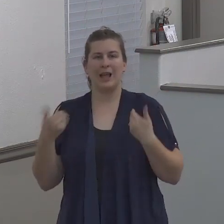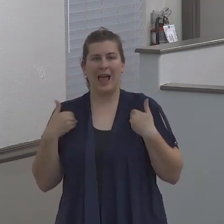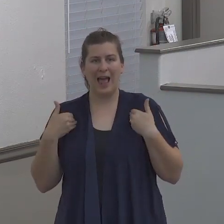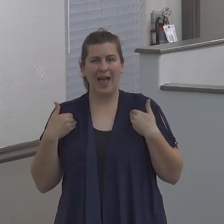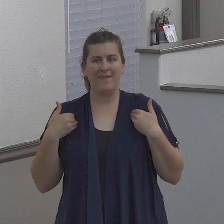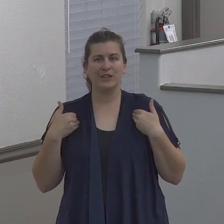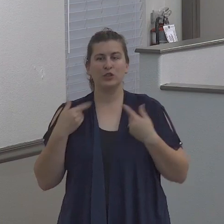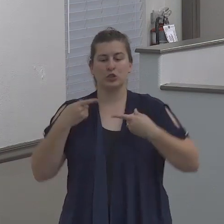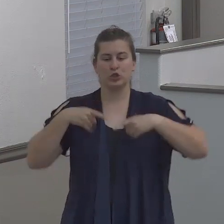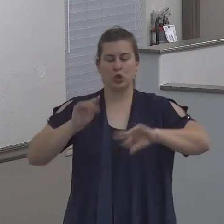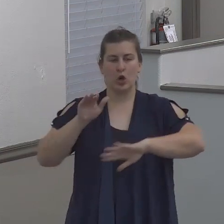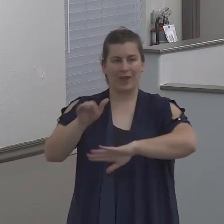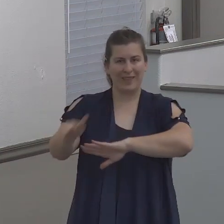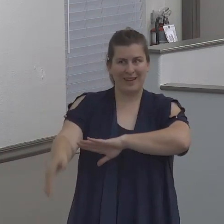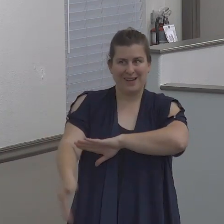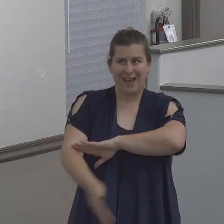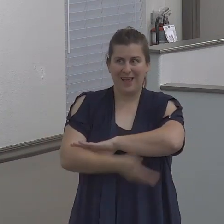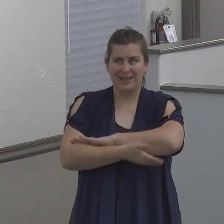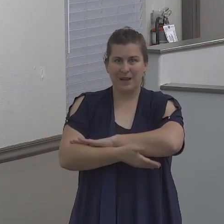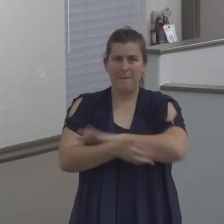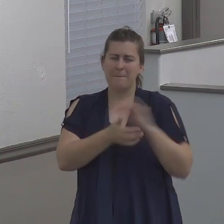night?